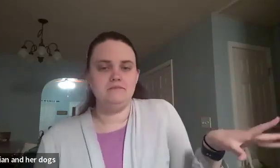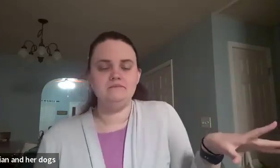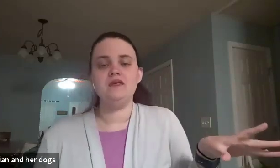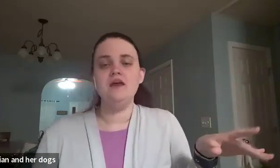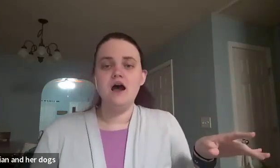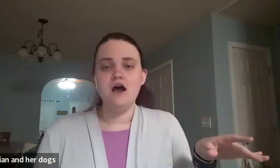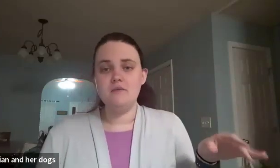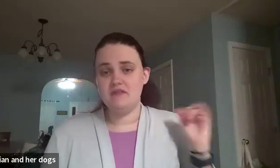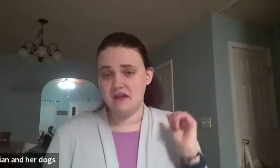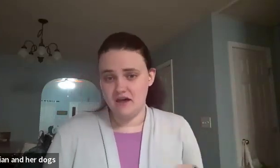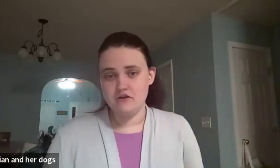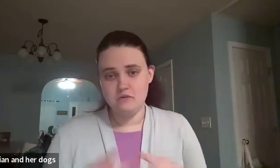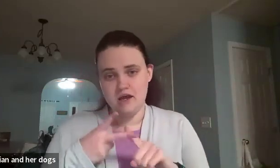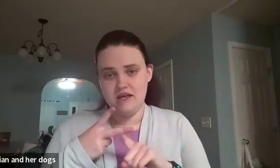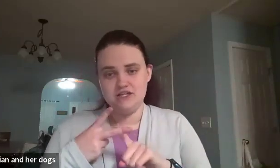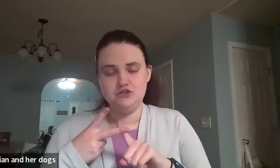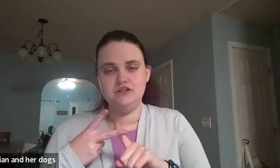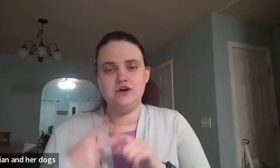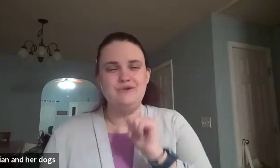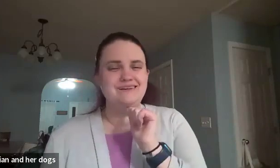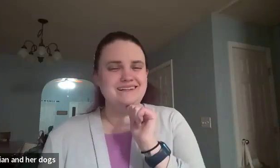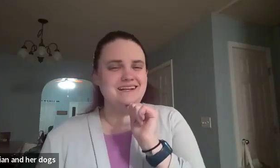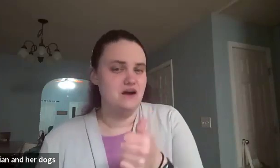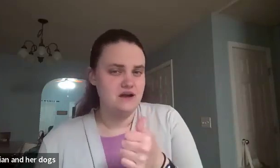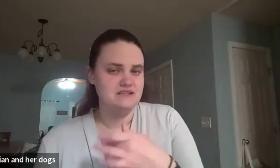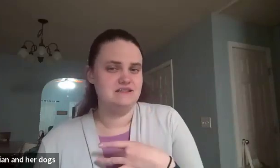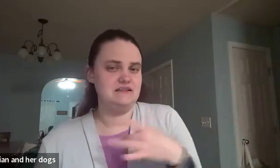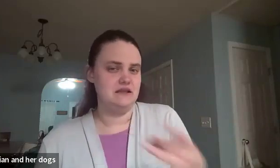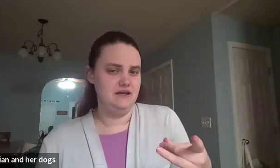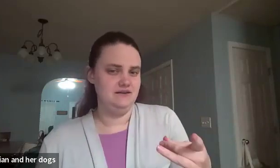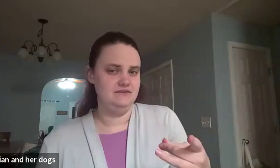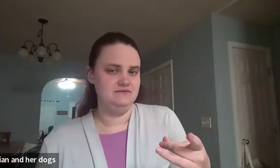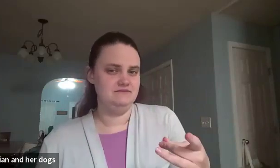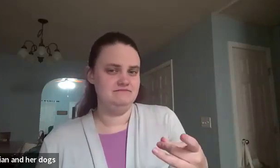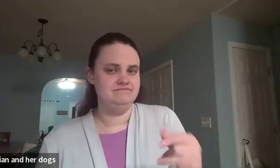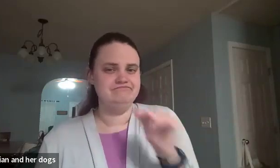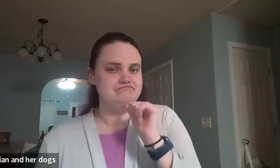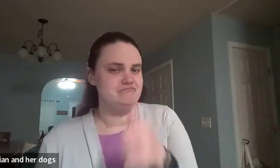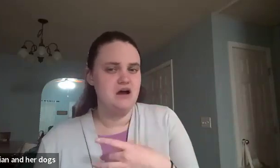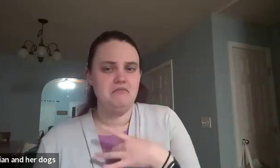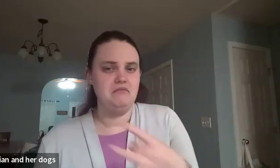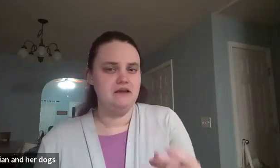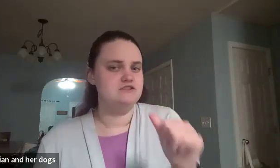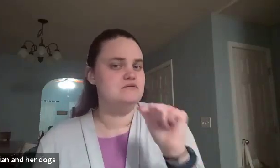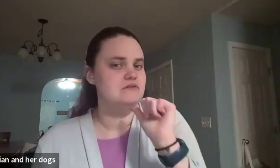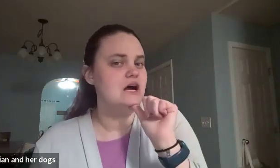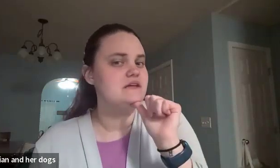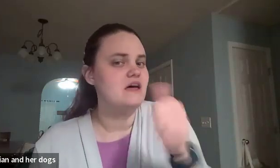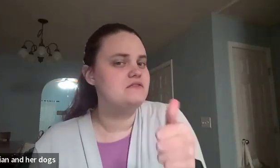away. The other way is you can go not like, not like. So not that